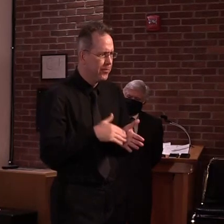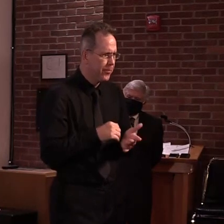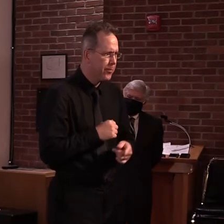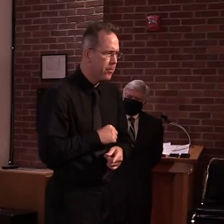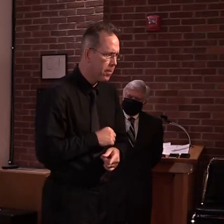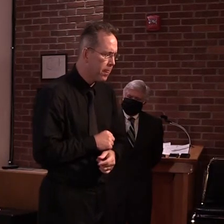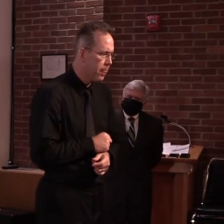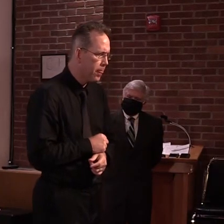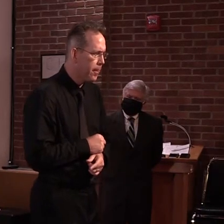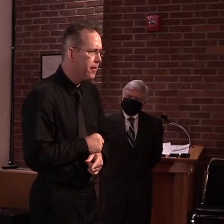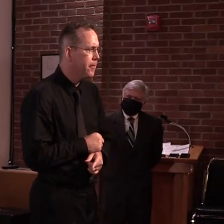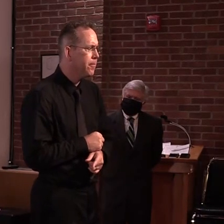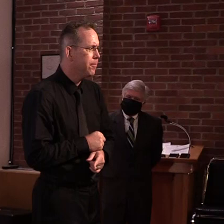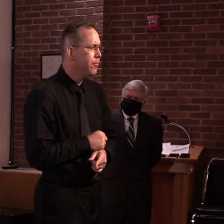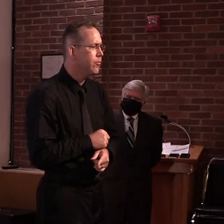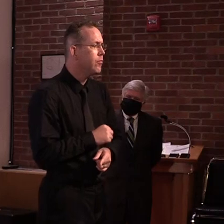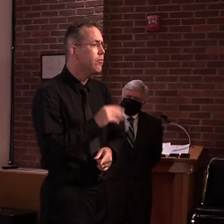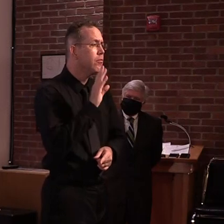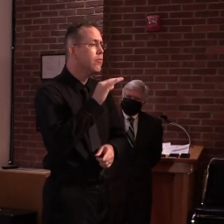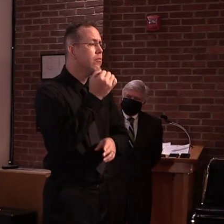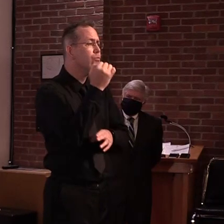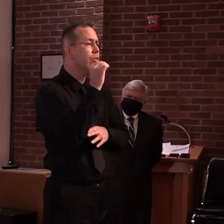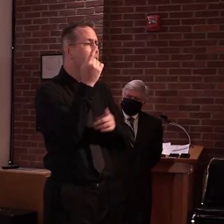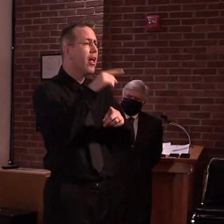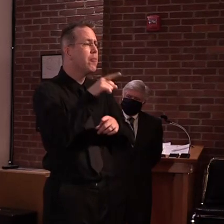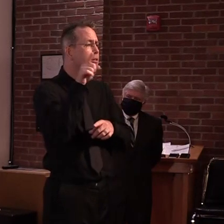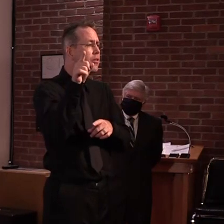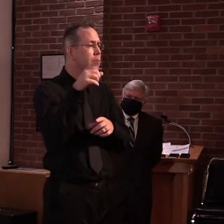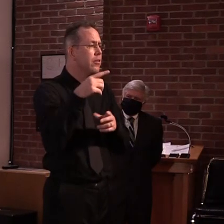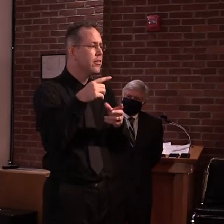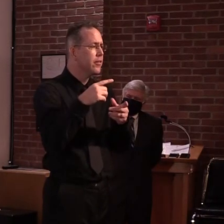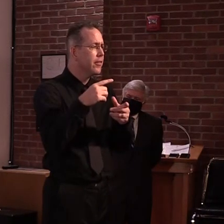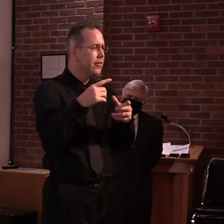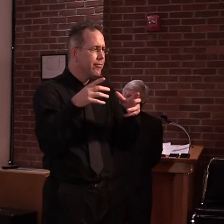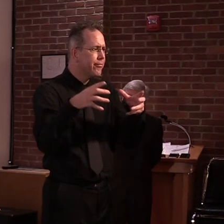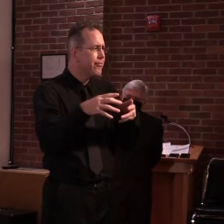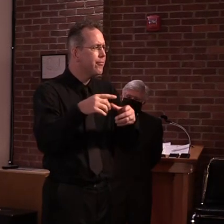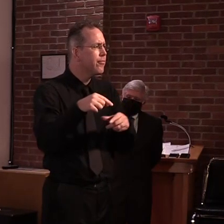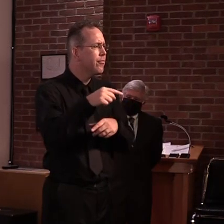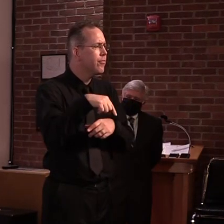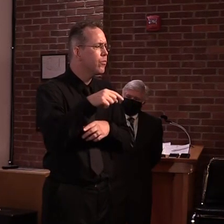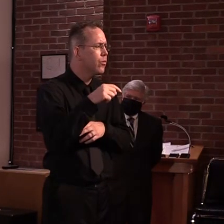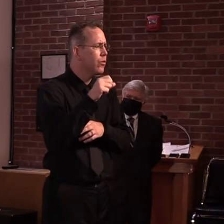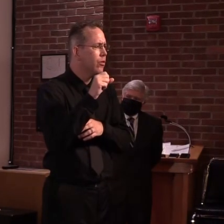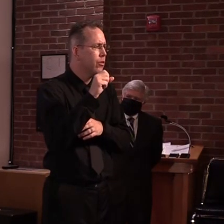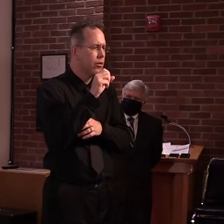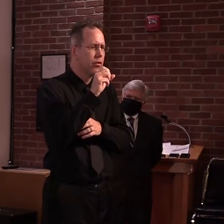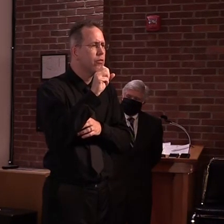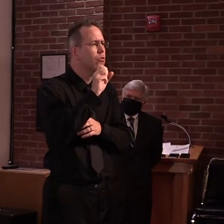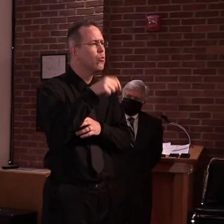The protesters that have taken over six square blocks in Seattle, the lead of every news story,